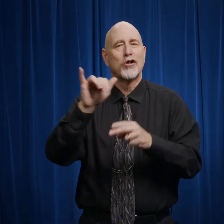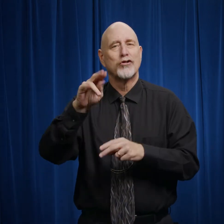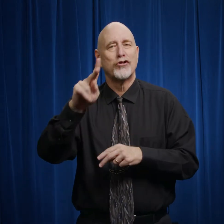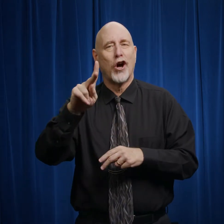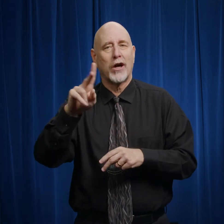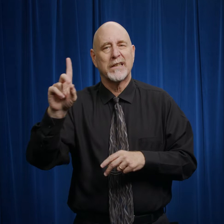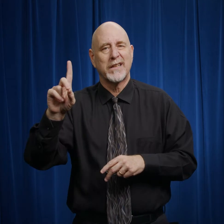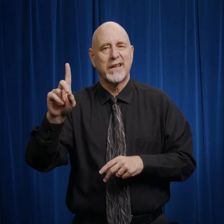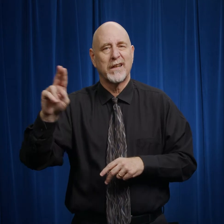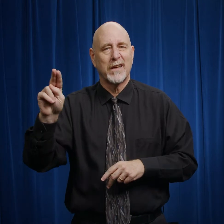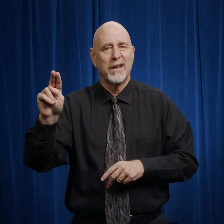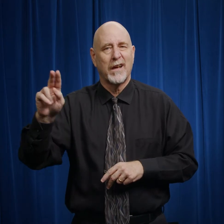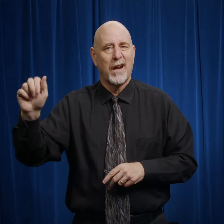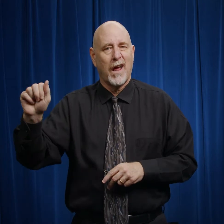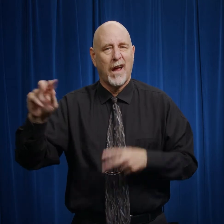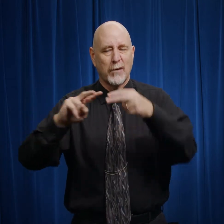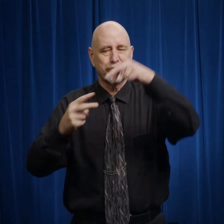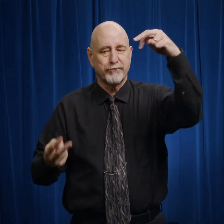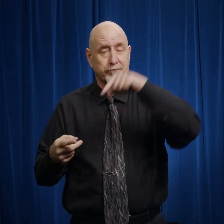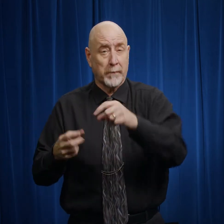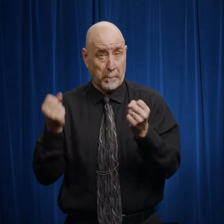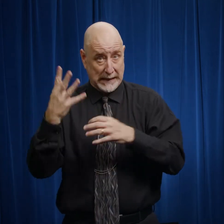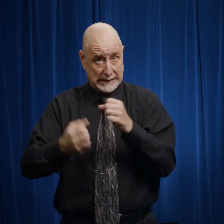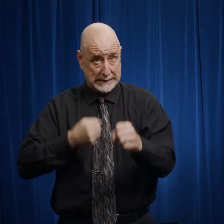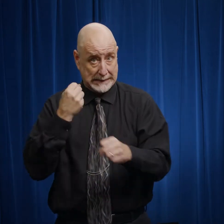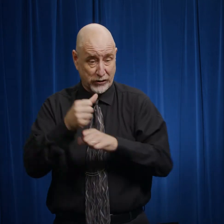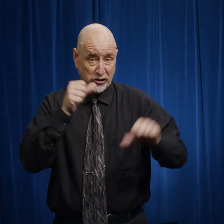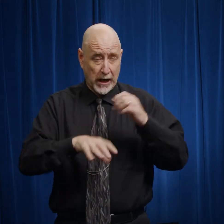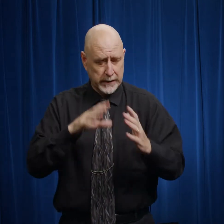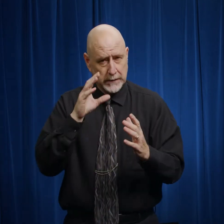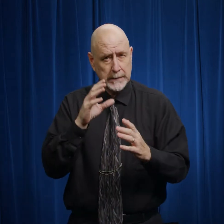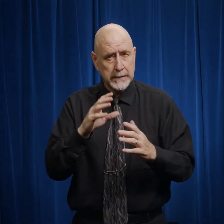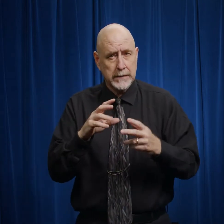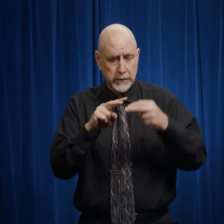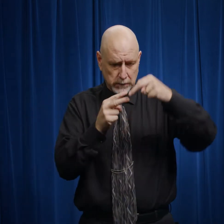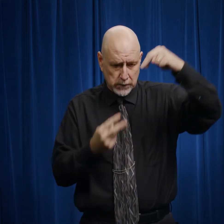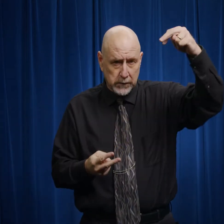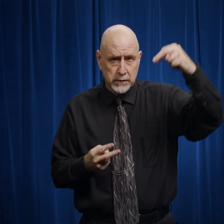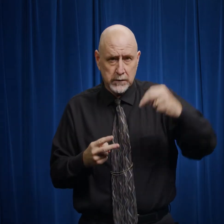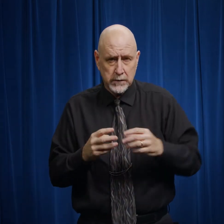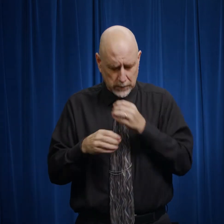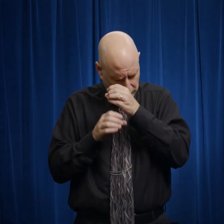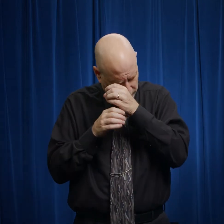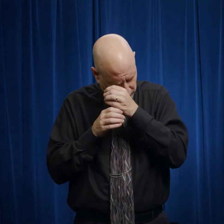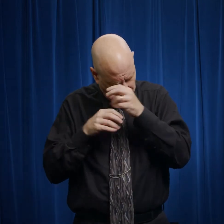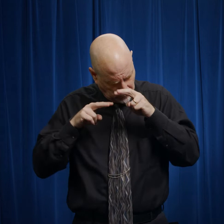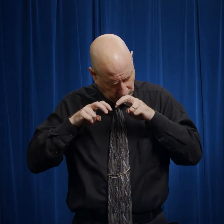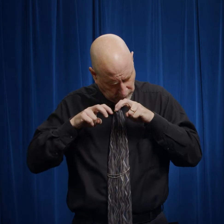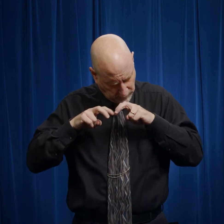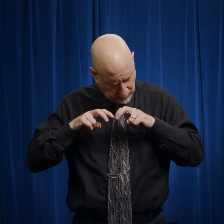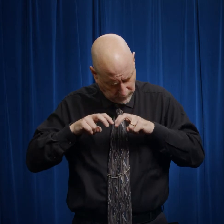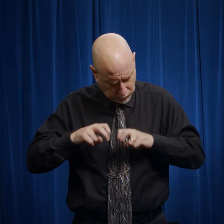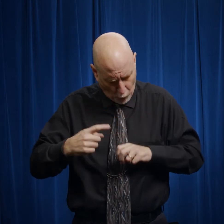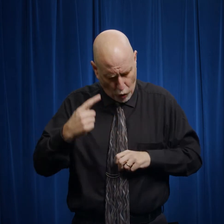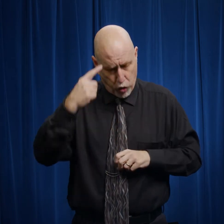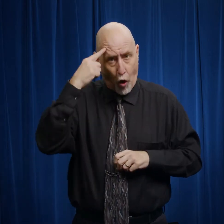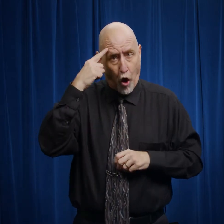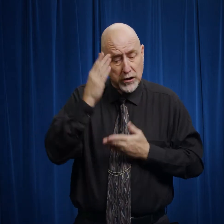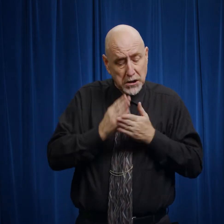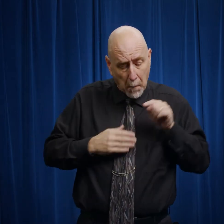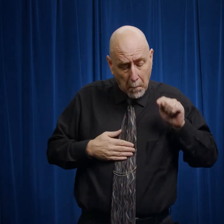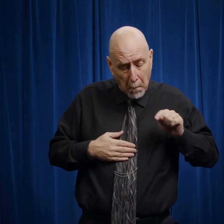the idea of junk DNA. You see, for many years, as scientists looked at the human genome, they thought that there